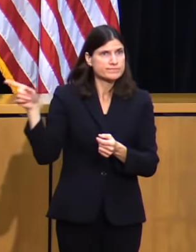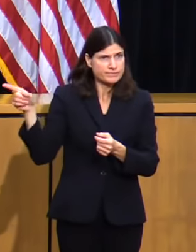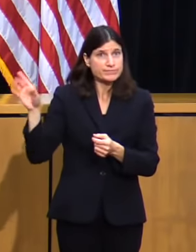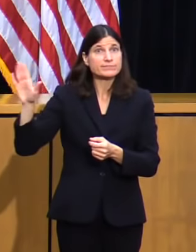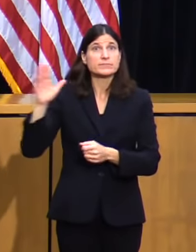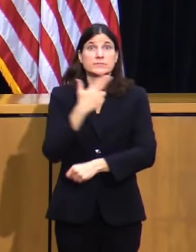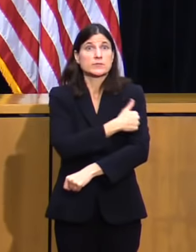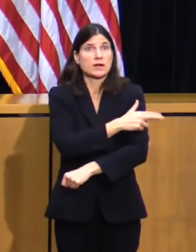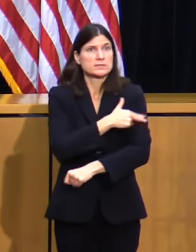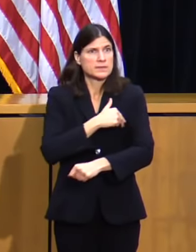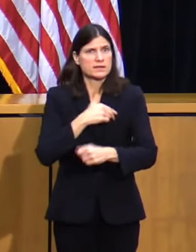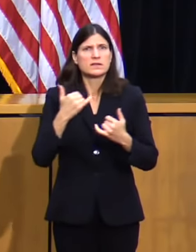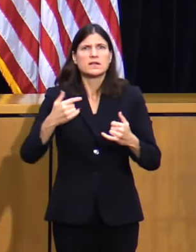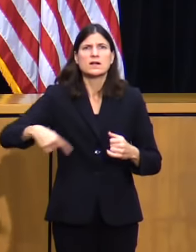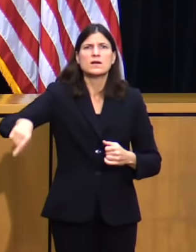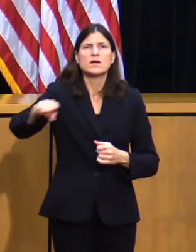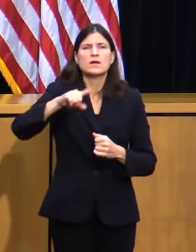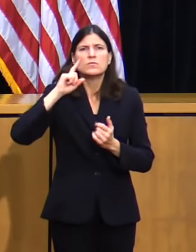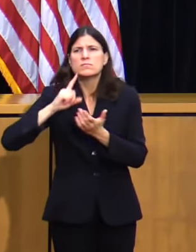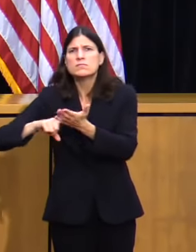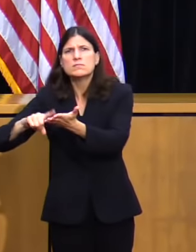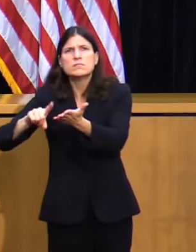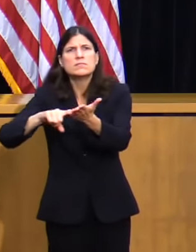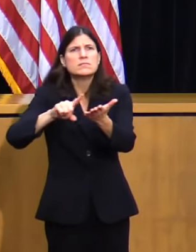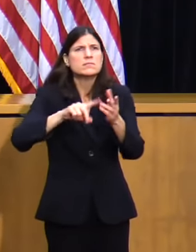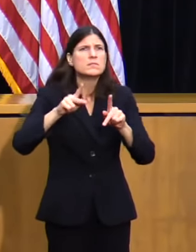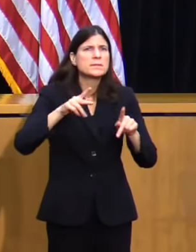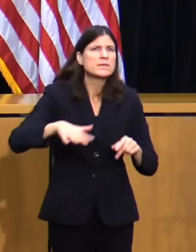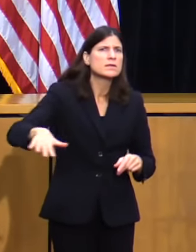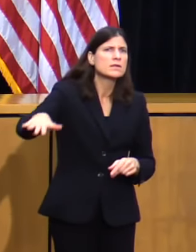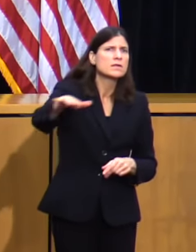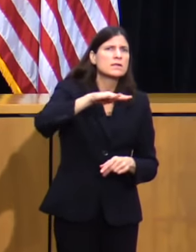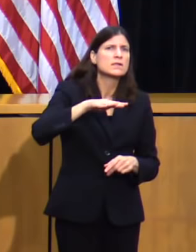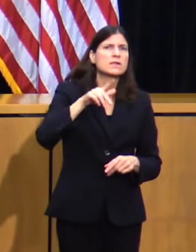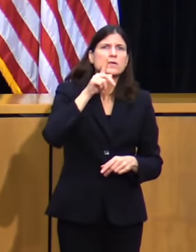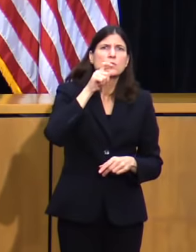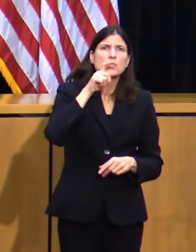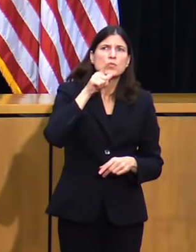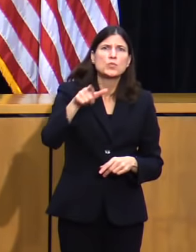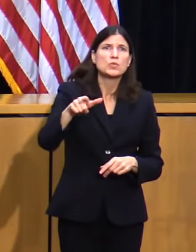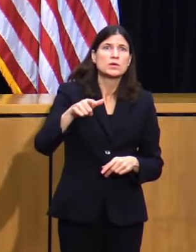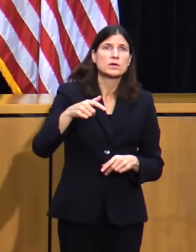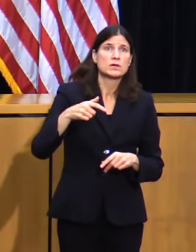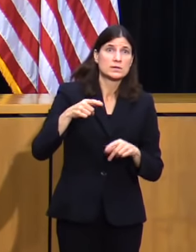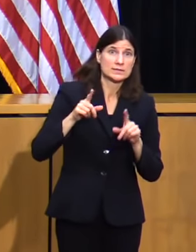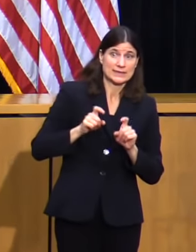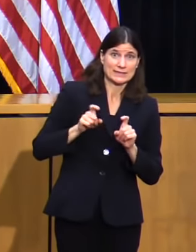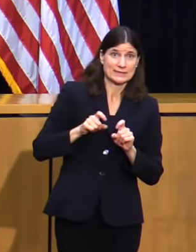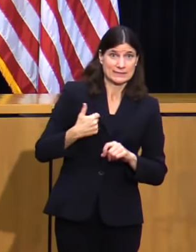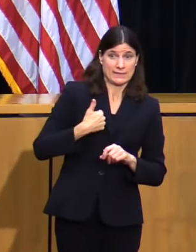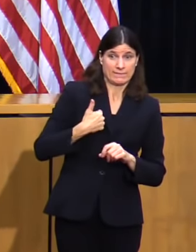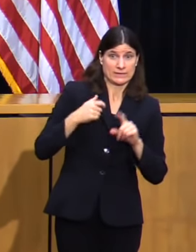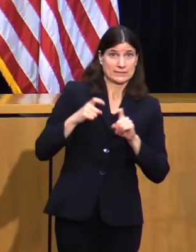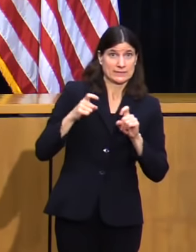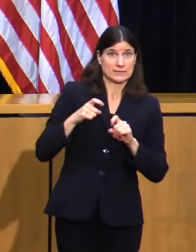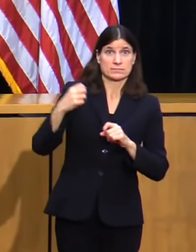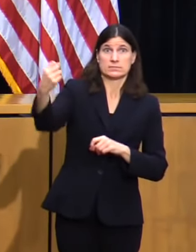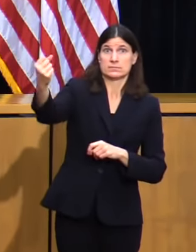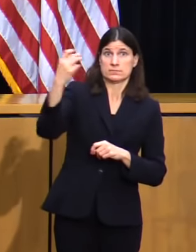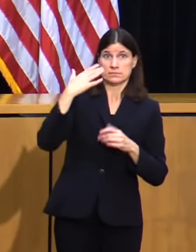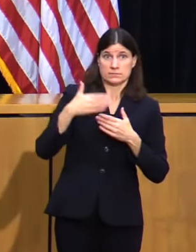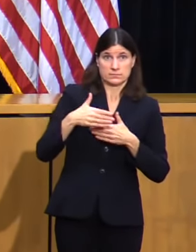those devices will become available. I don't think it's in the home because it requires a certain degree of hardware apparatus, but that would